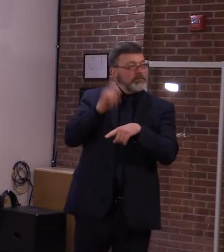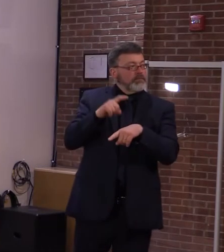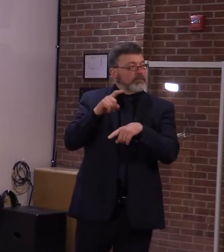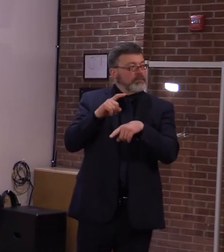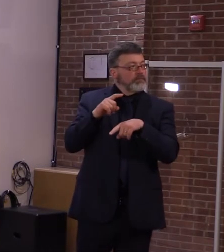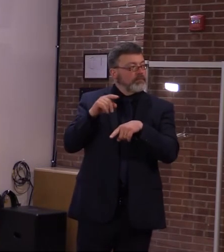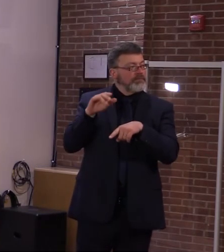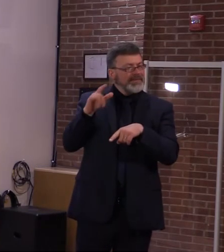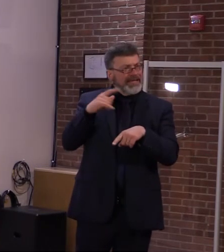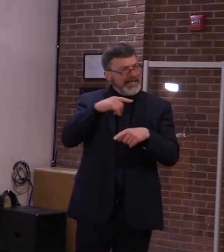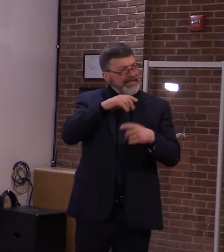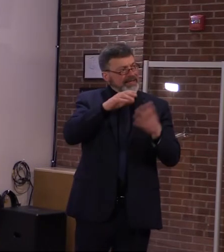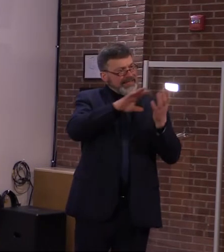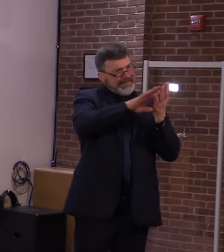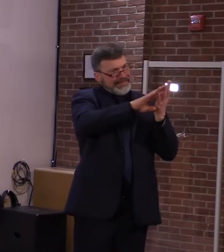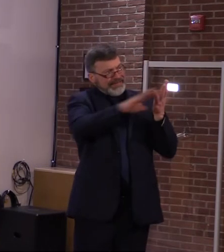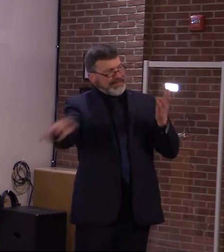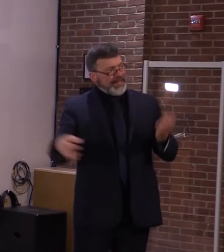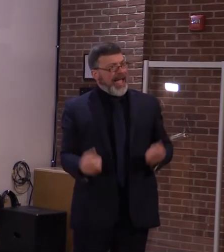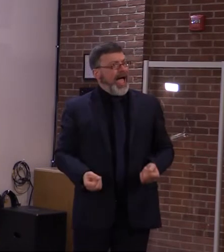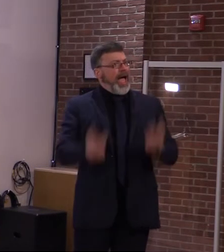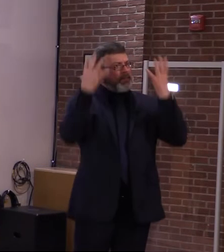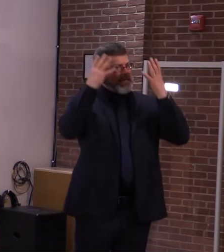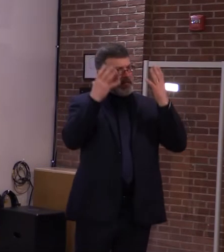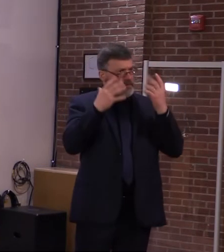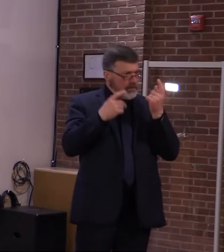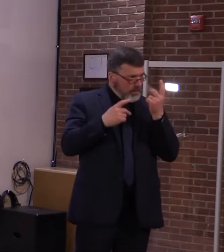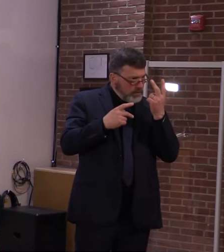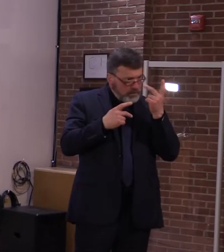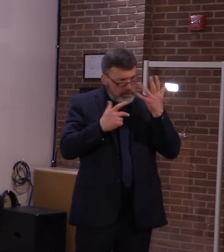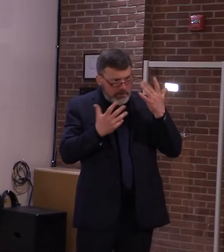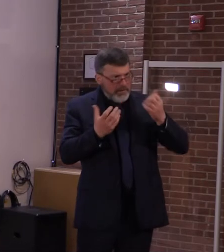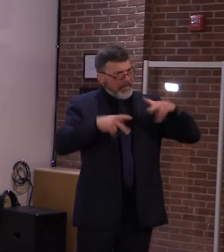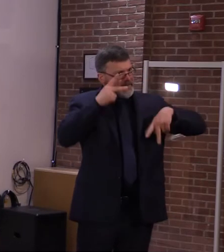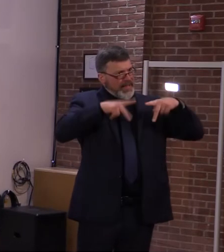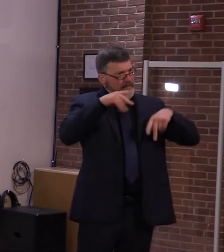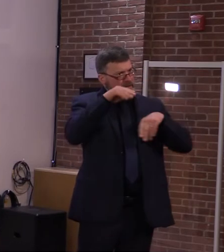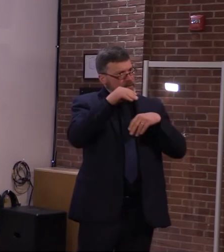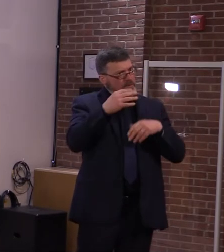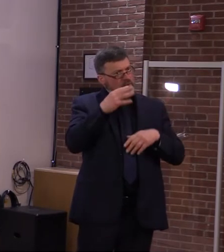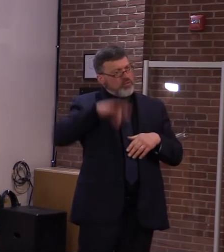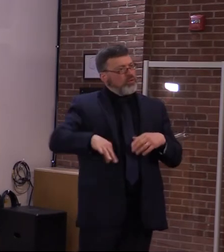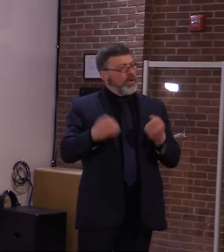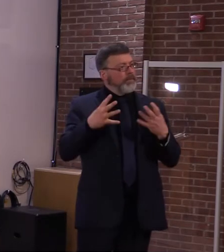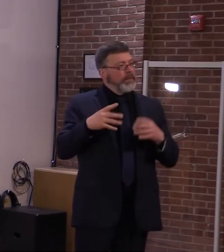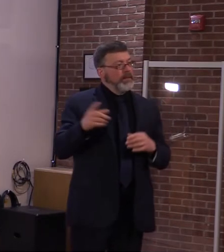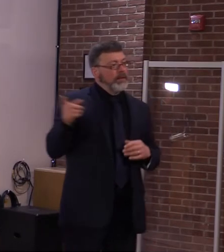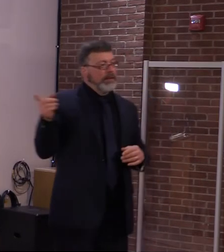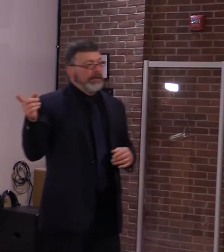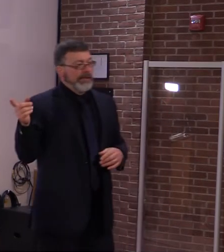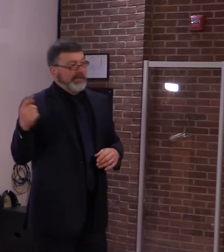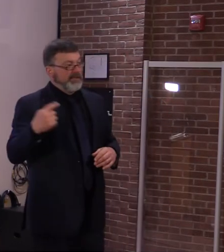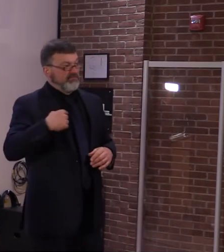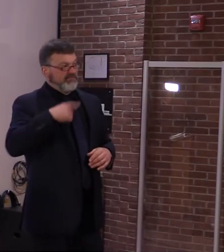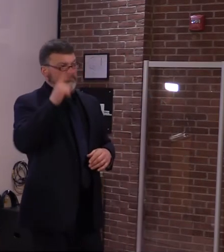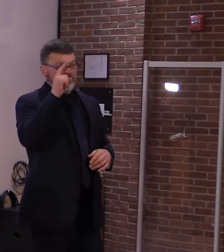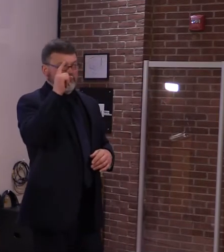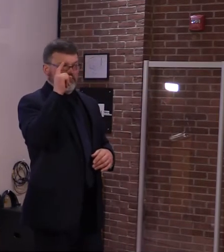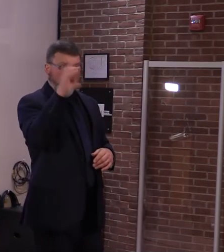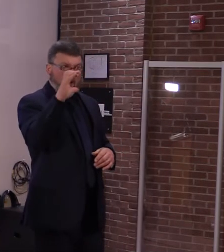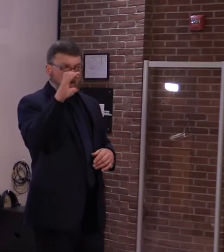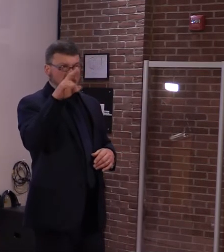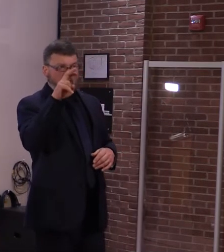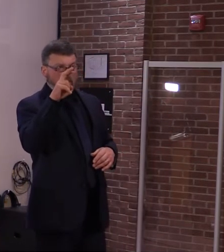know? Yeah, so we thought, you know, there are likely hundreds of investors that were impacted. You know, there were